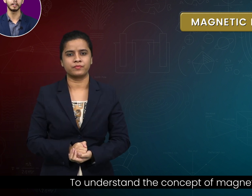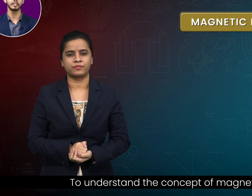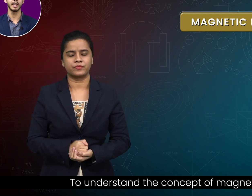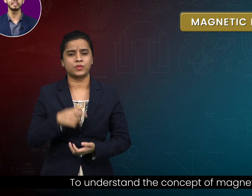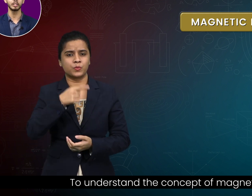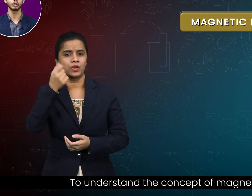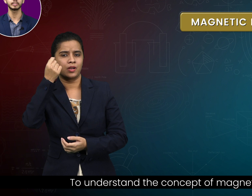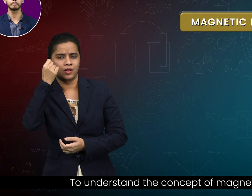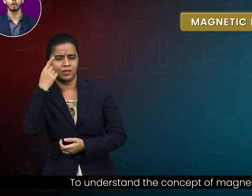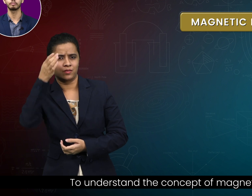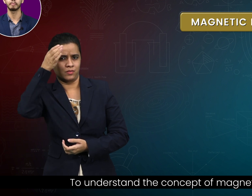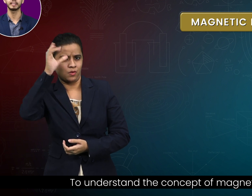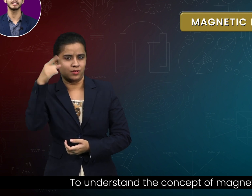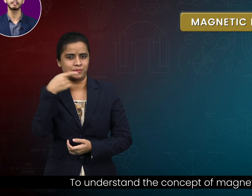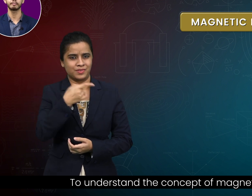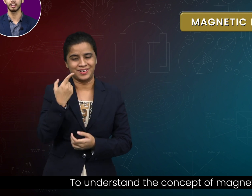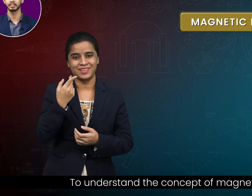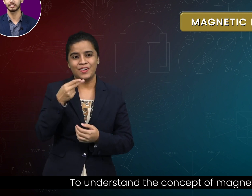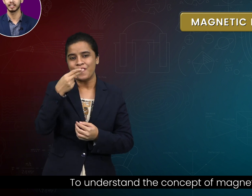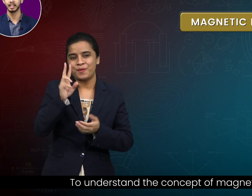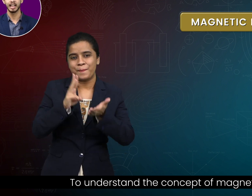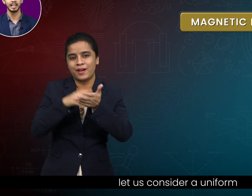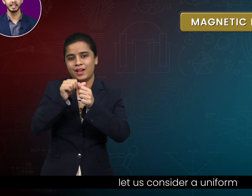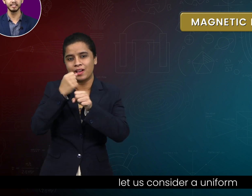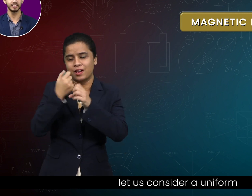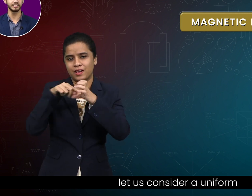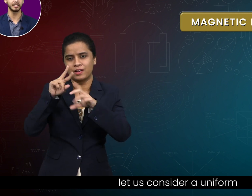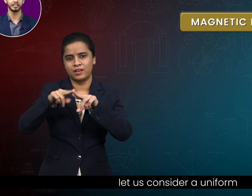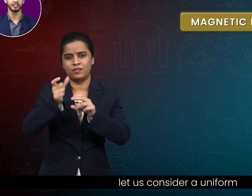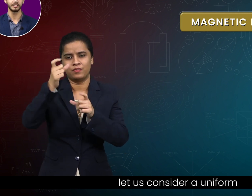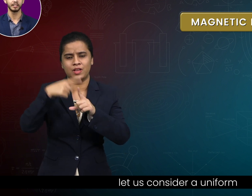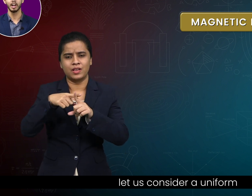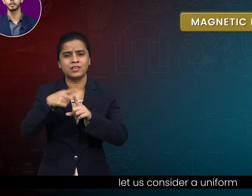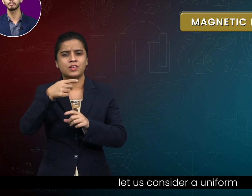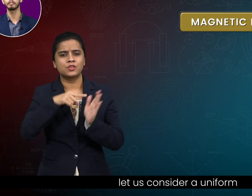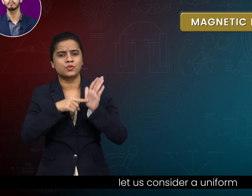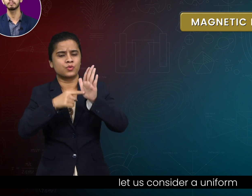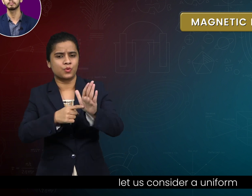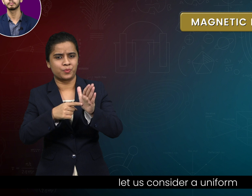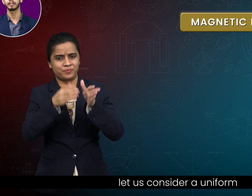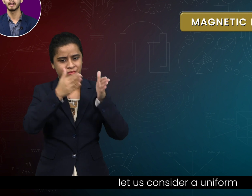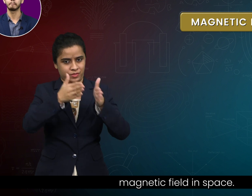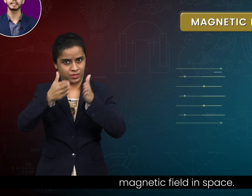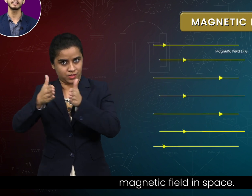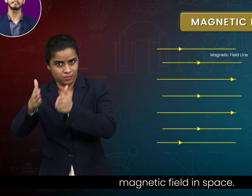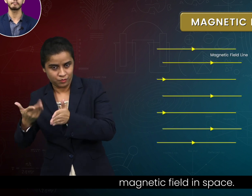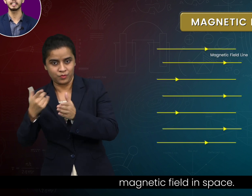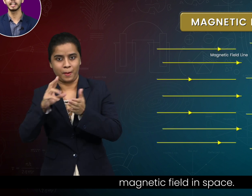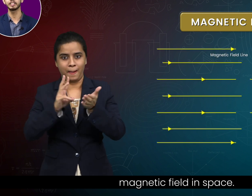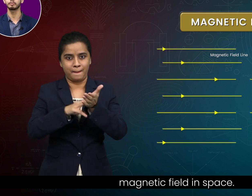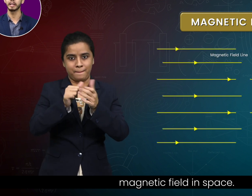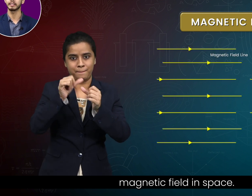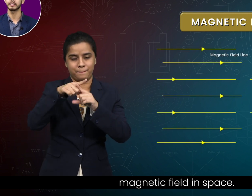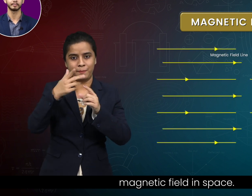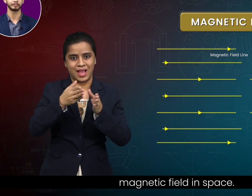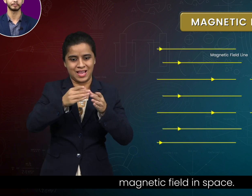To understand the concept of magnetic flux, let us consider a uniform magnetic field